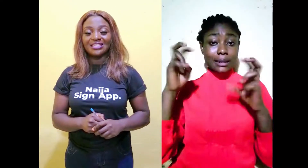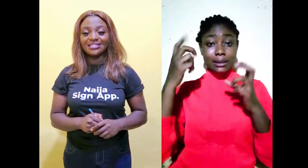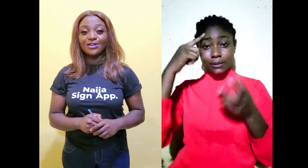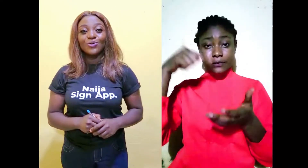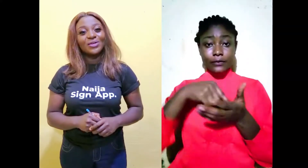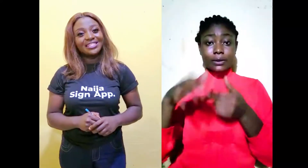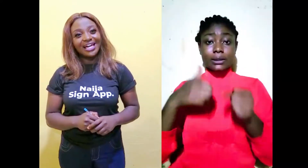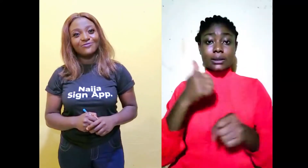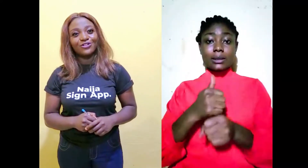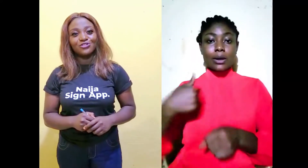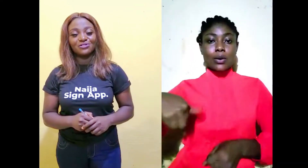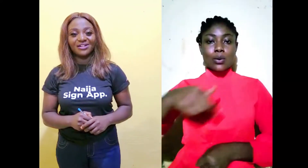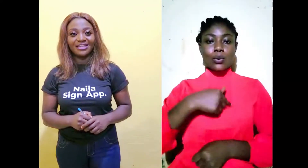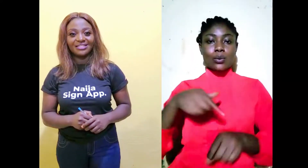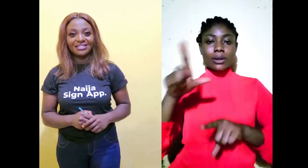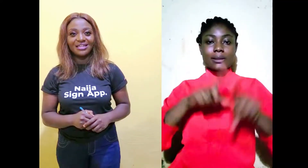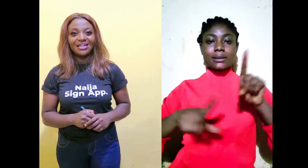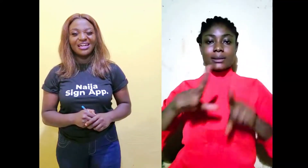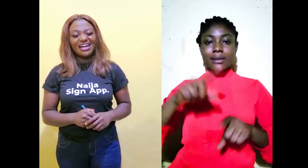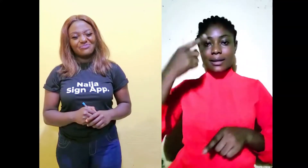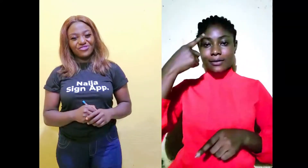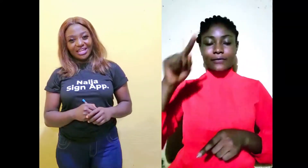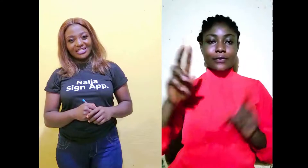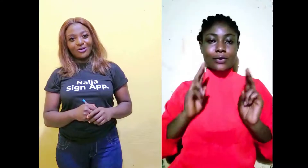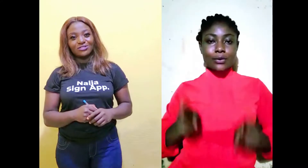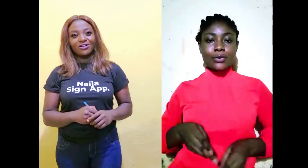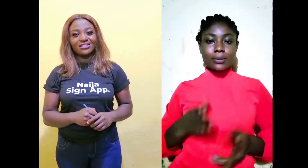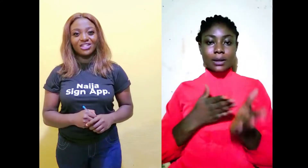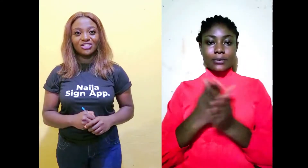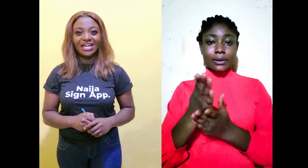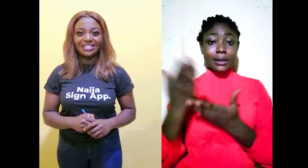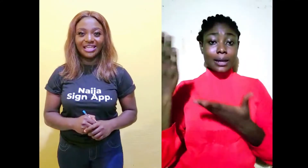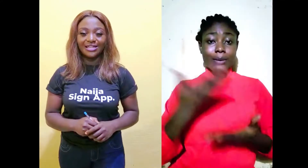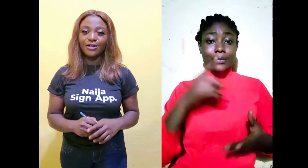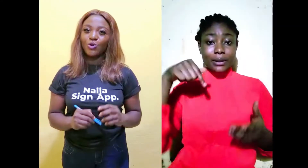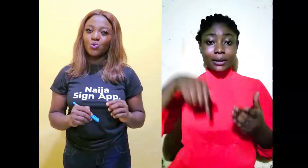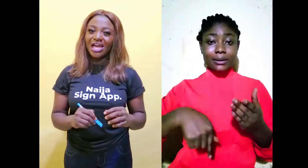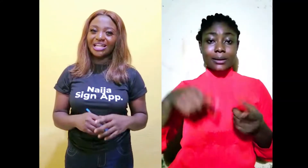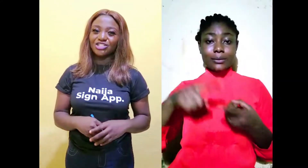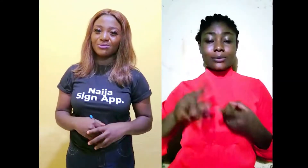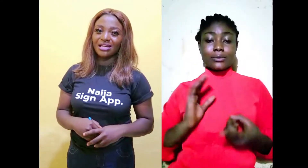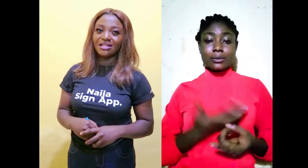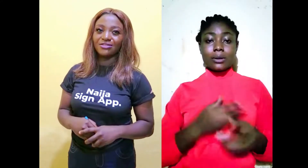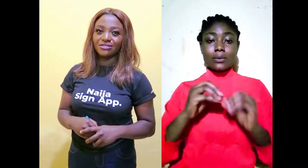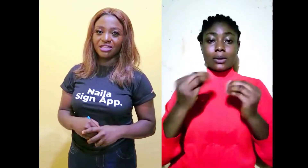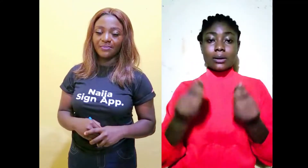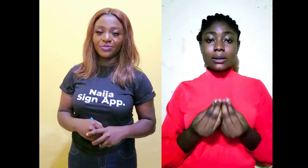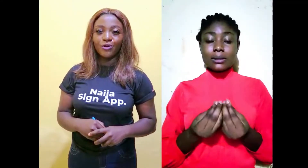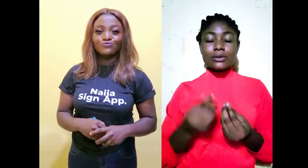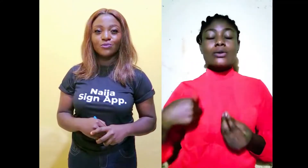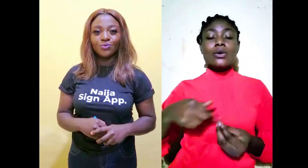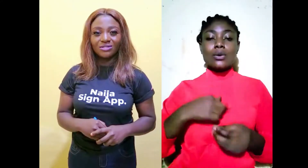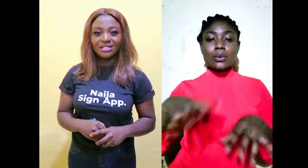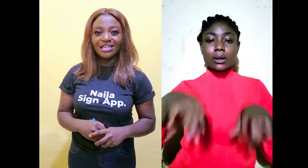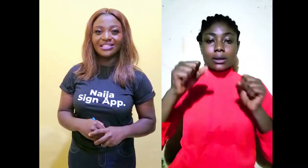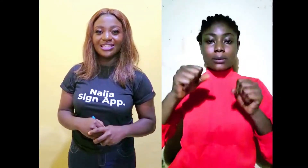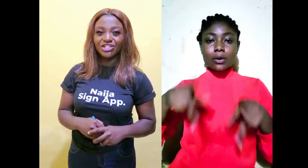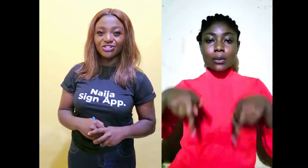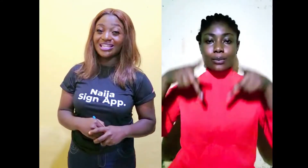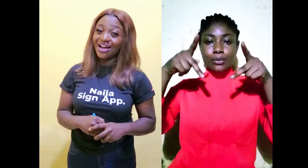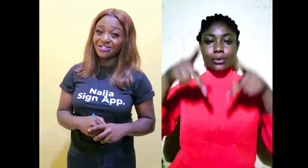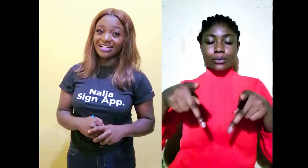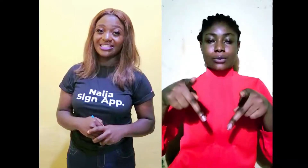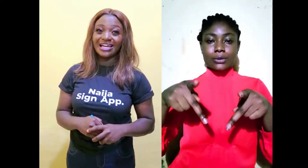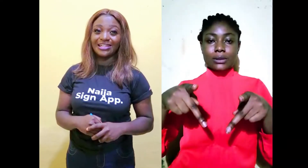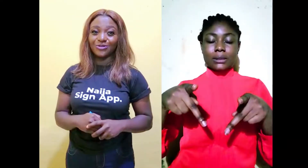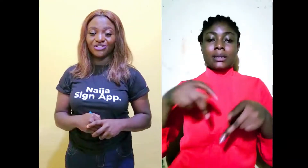IDSL is We Sign for Human Rights. And bringing it down to our vision as daily, we adopted the theme Promoting